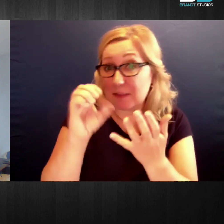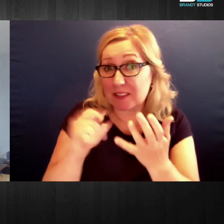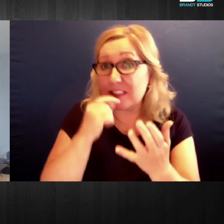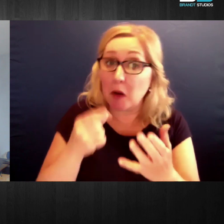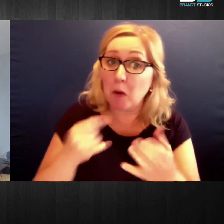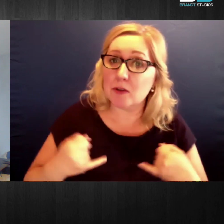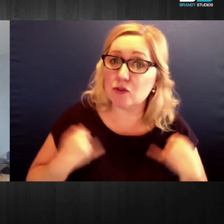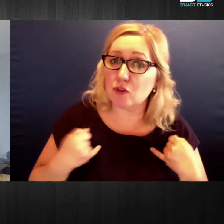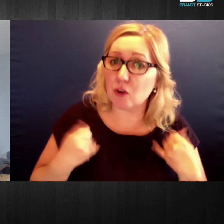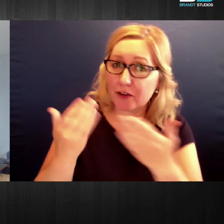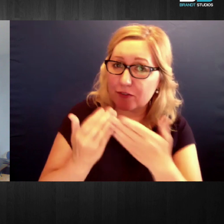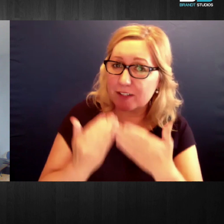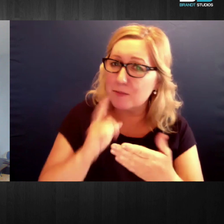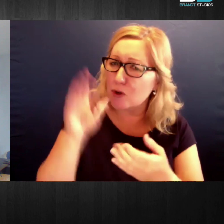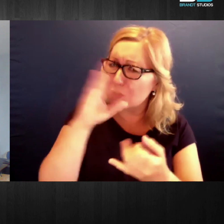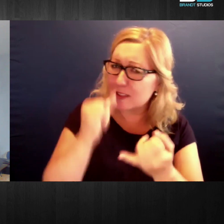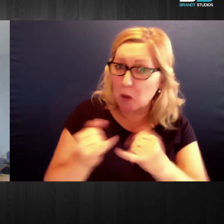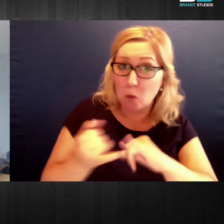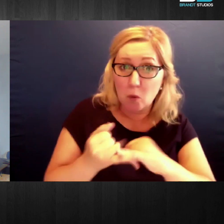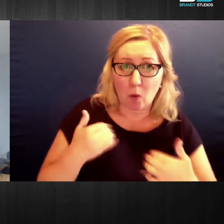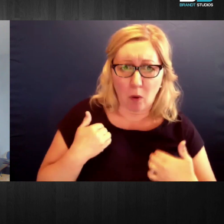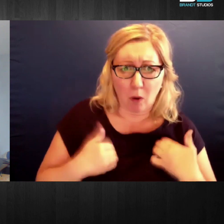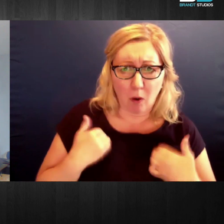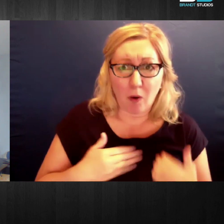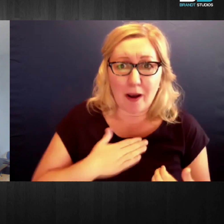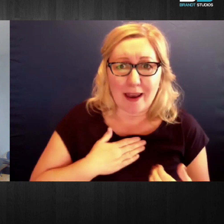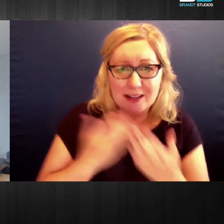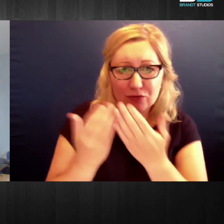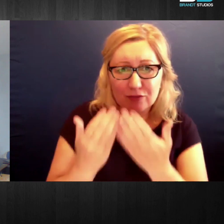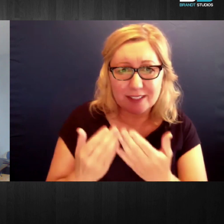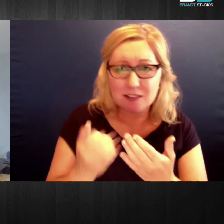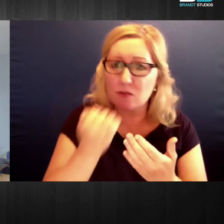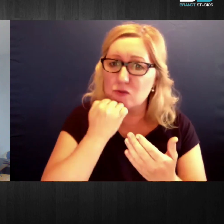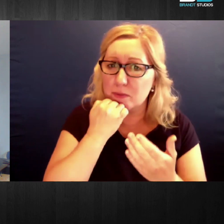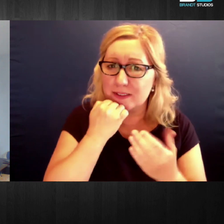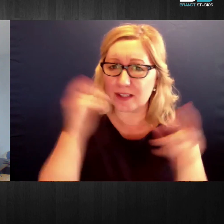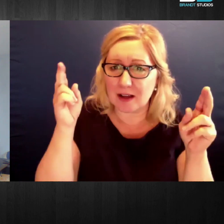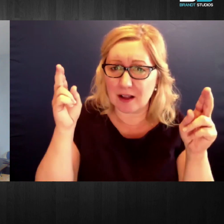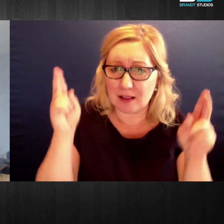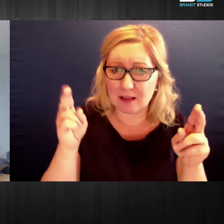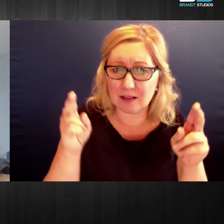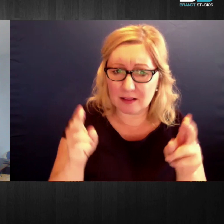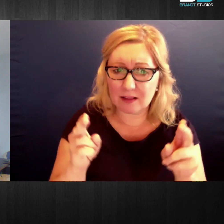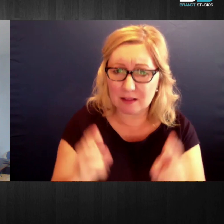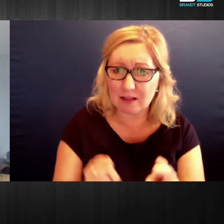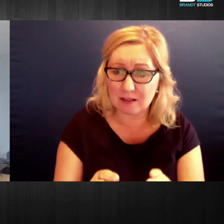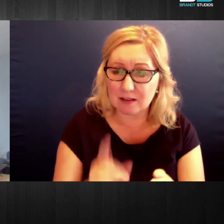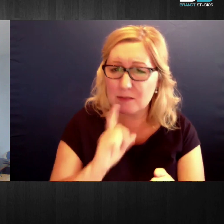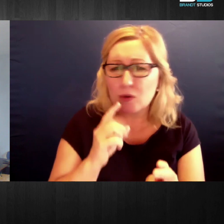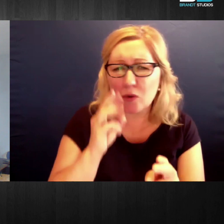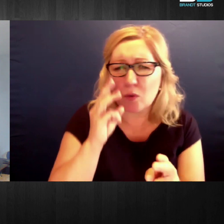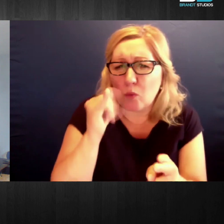students. I think most of all, we live in an information age where entertainment is coming at us at a constant